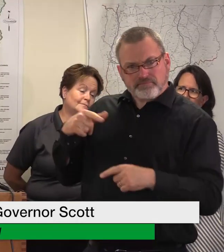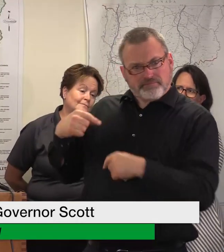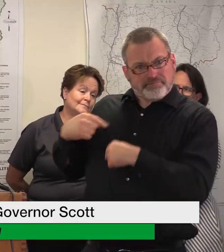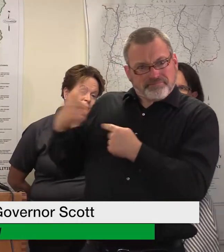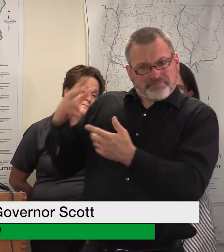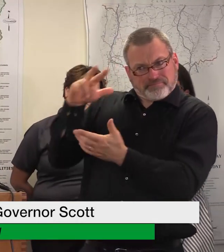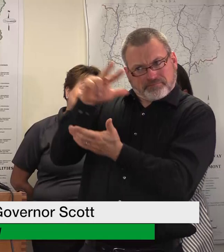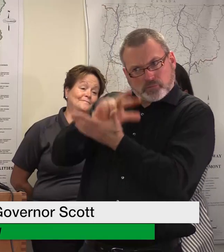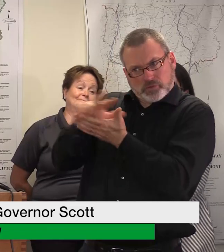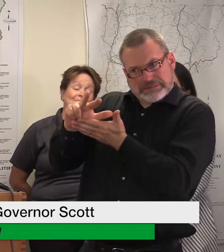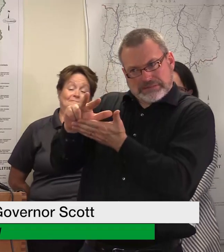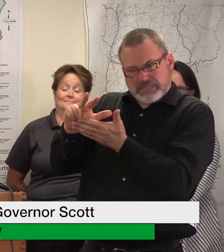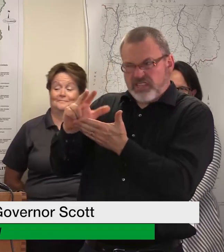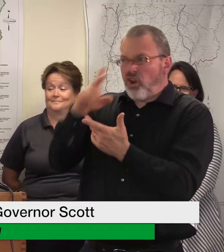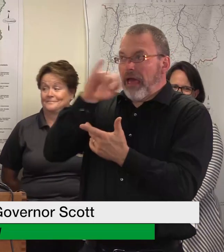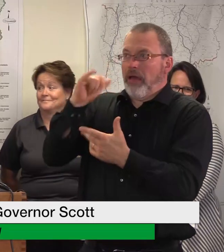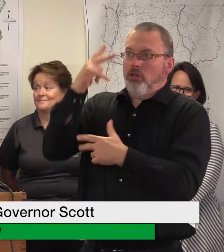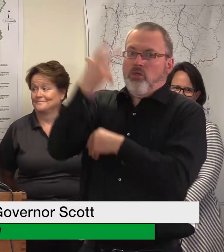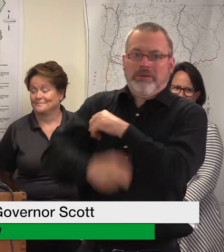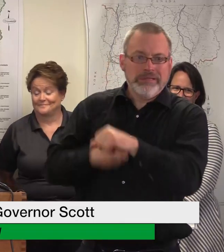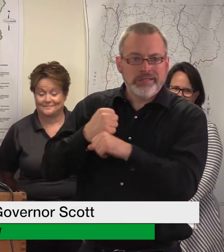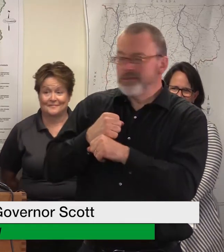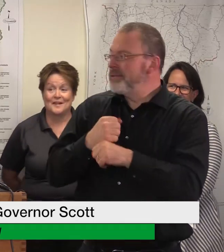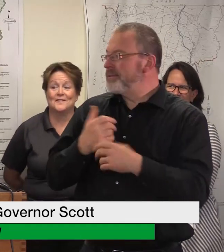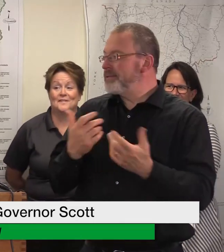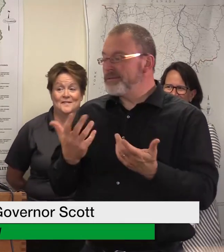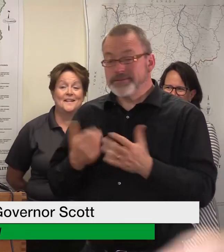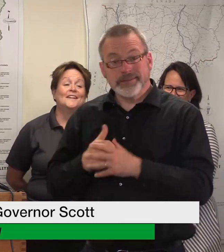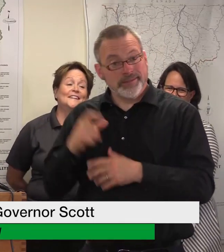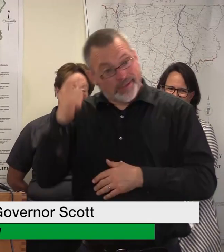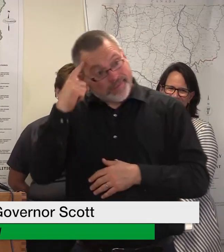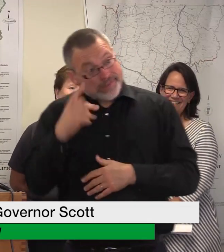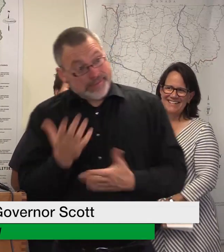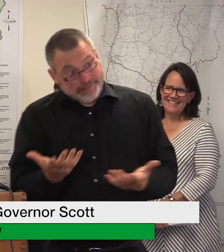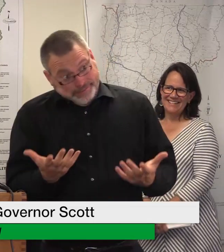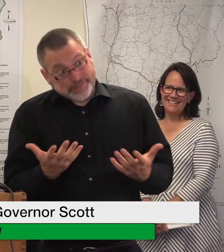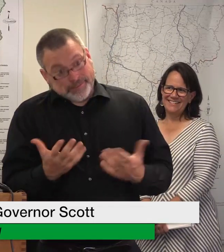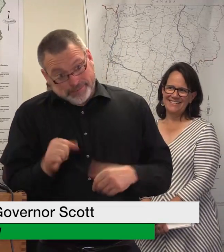3 years since this flood. That is true.